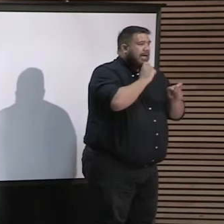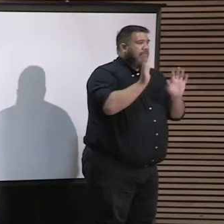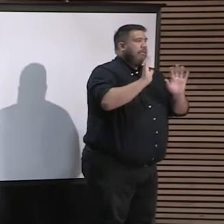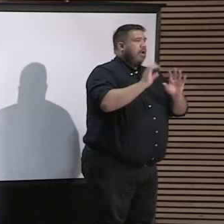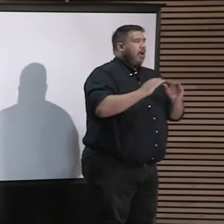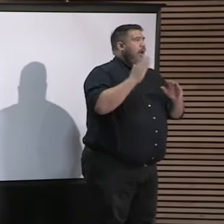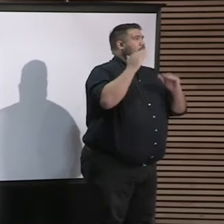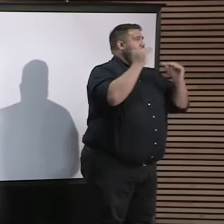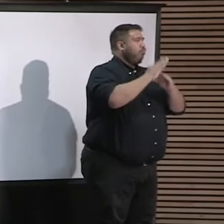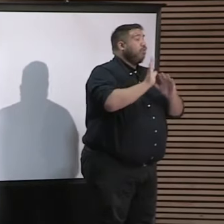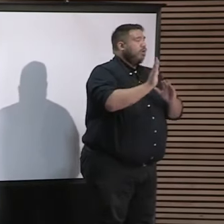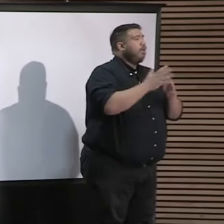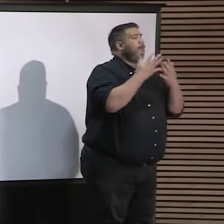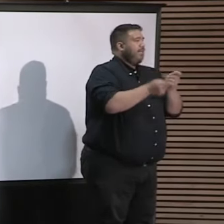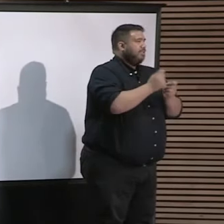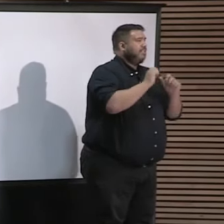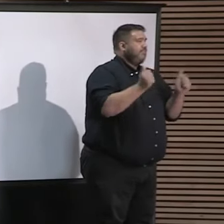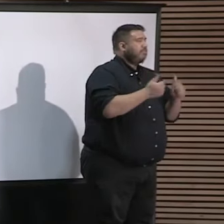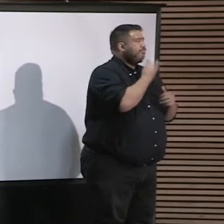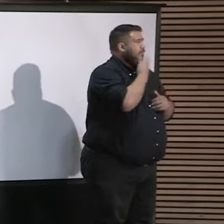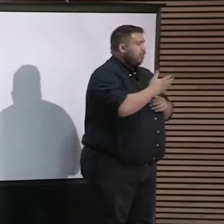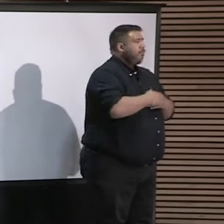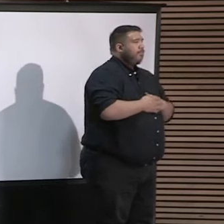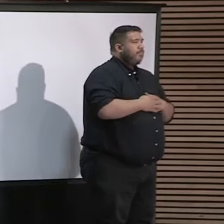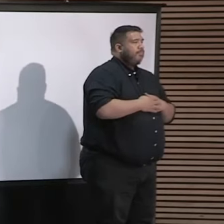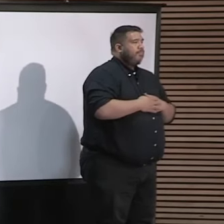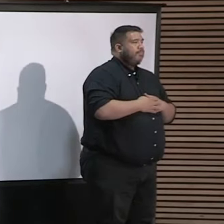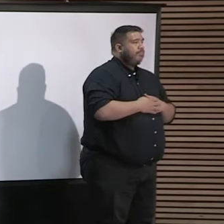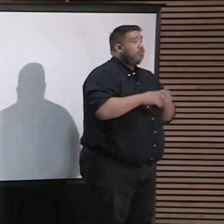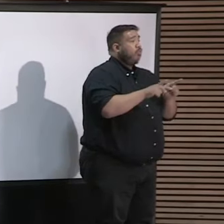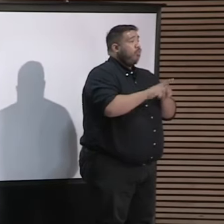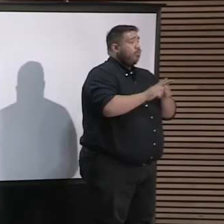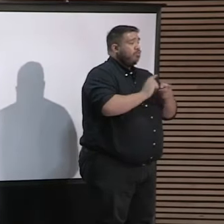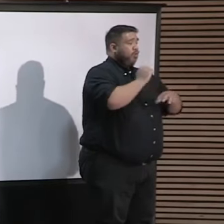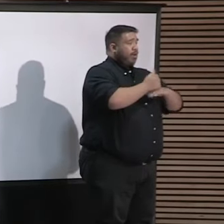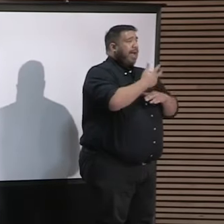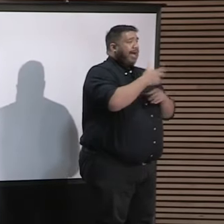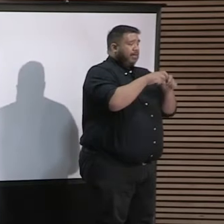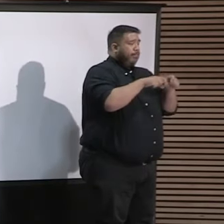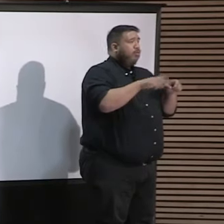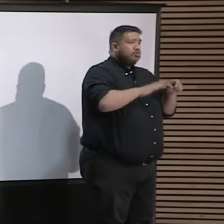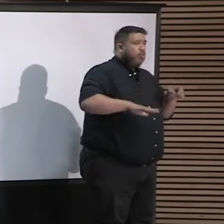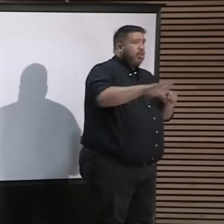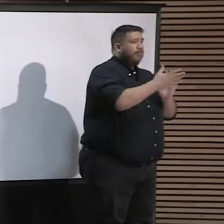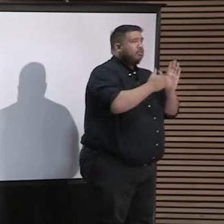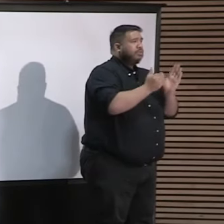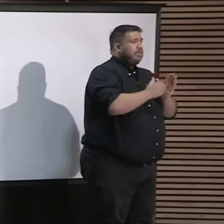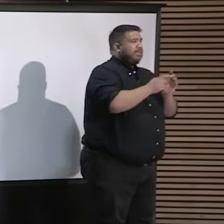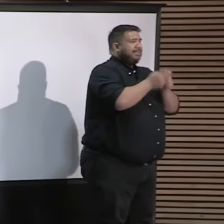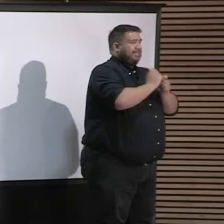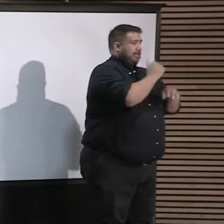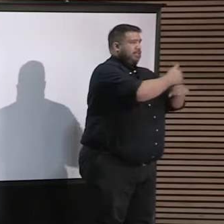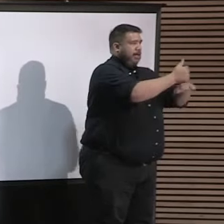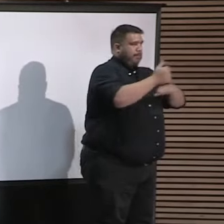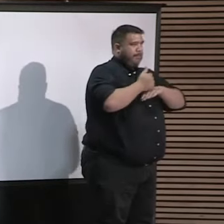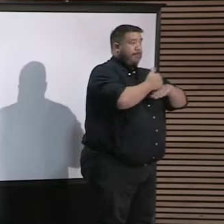been tested alongside others. Testing is also underway at the 8 other ports around New Zealand. As of